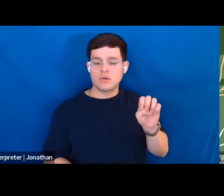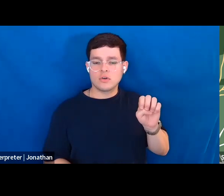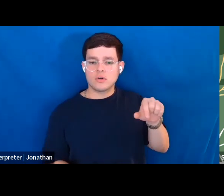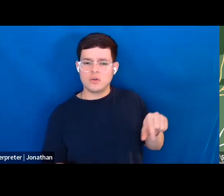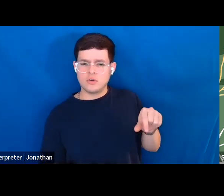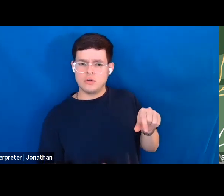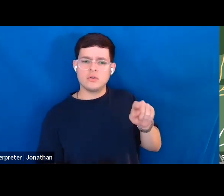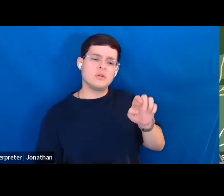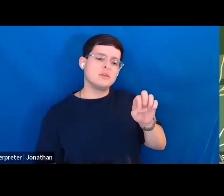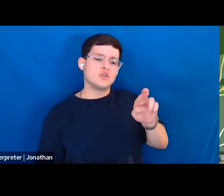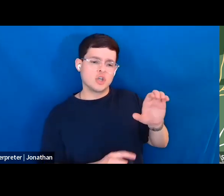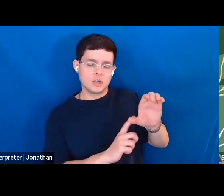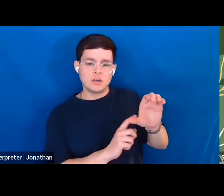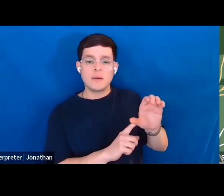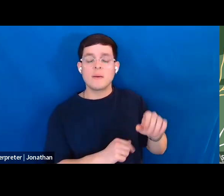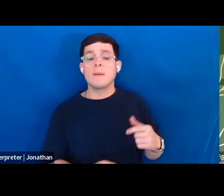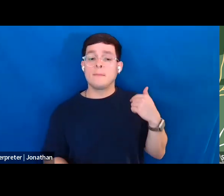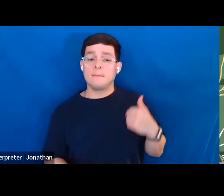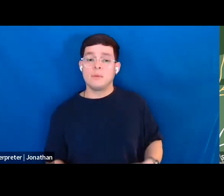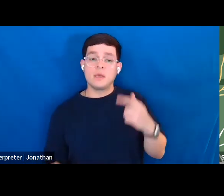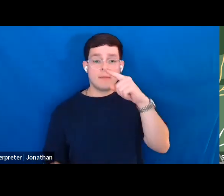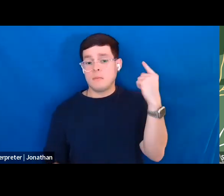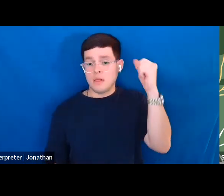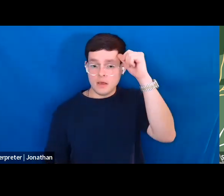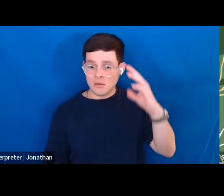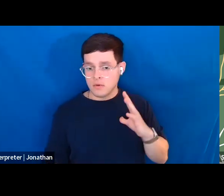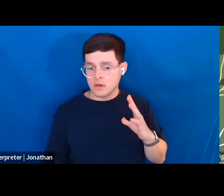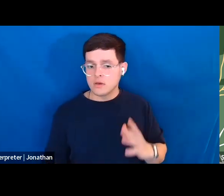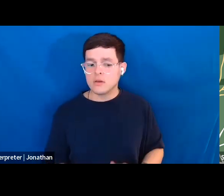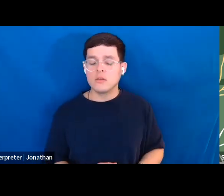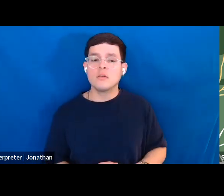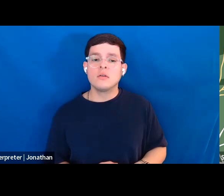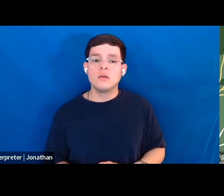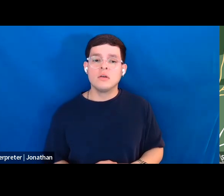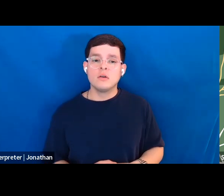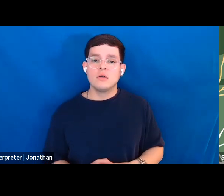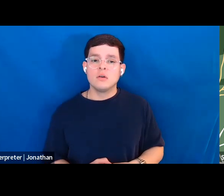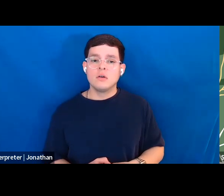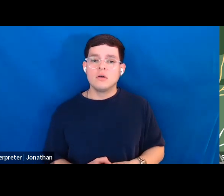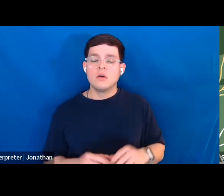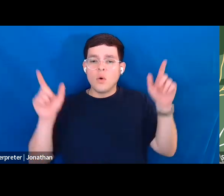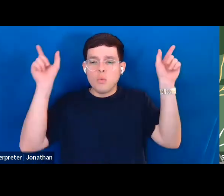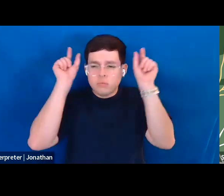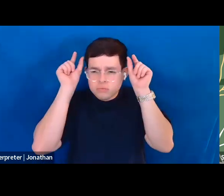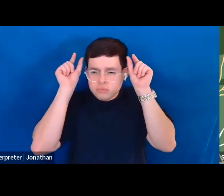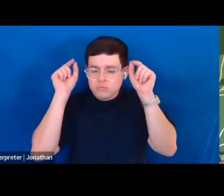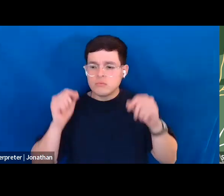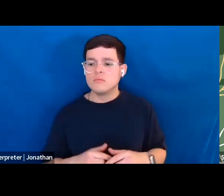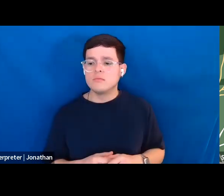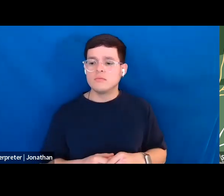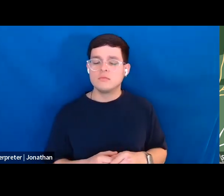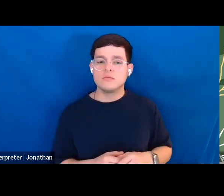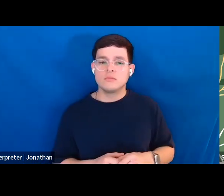I am a Black male with a low haircut, and I am